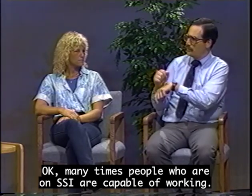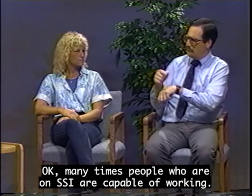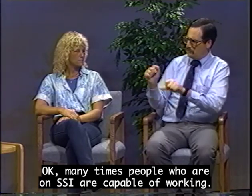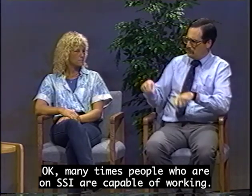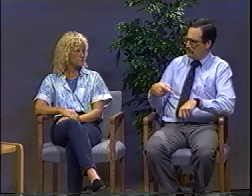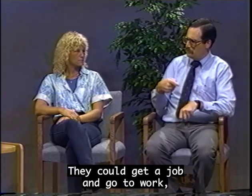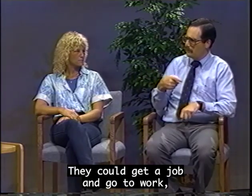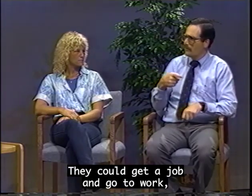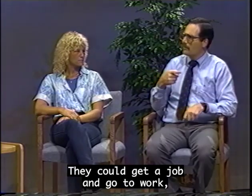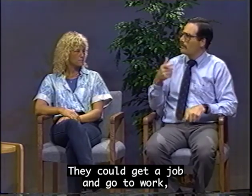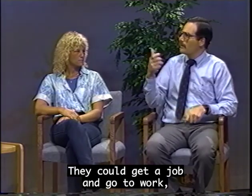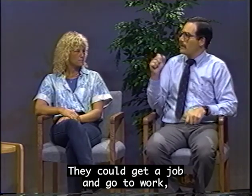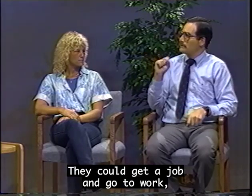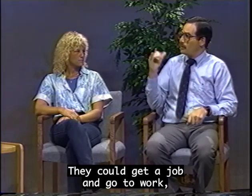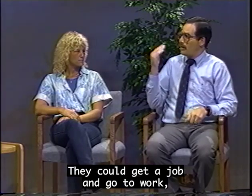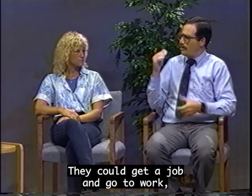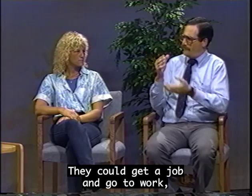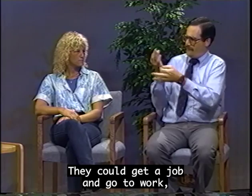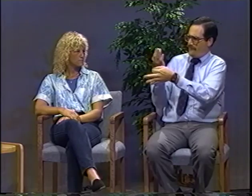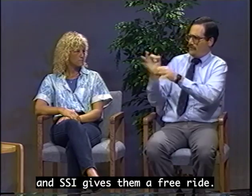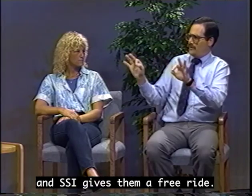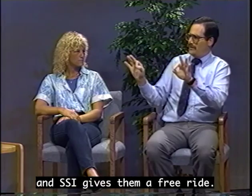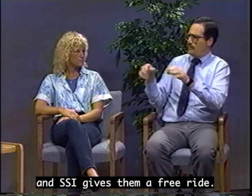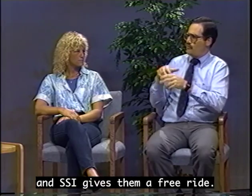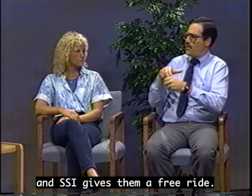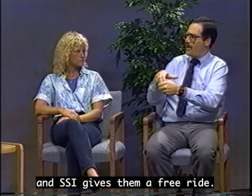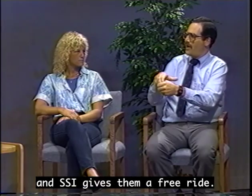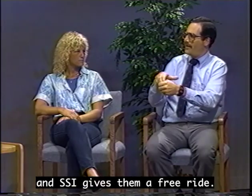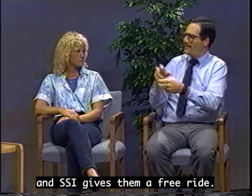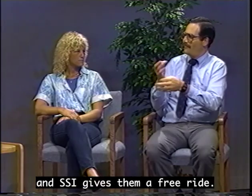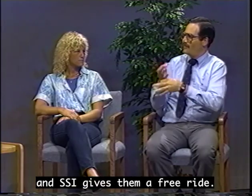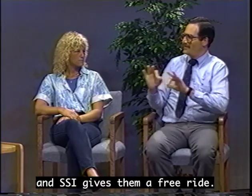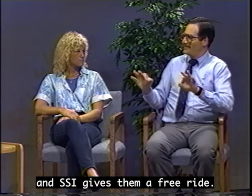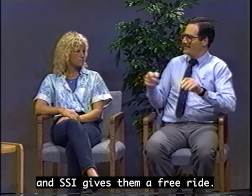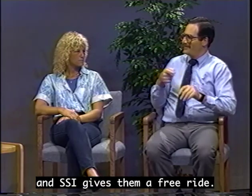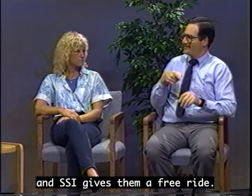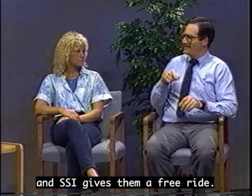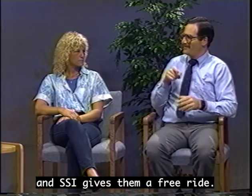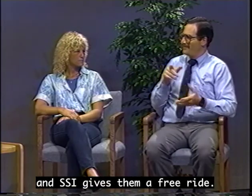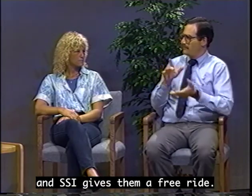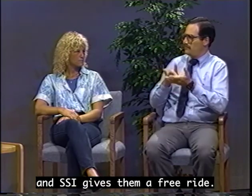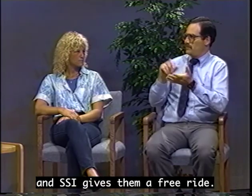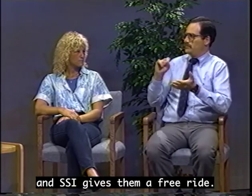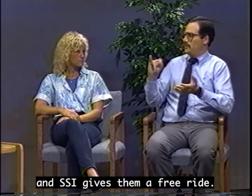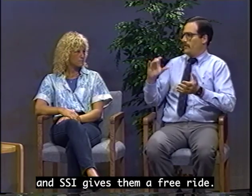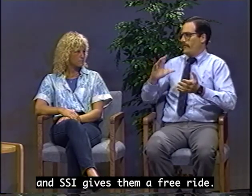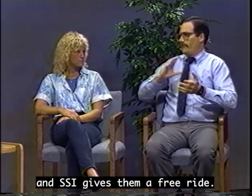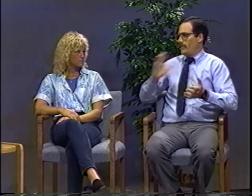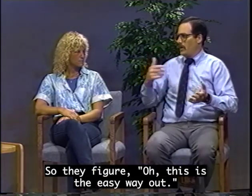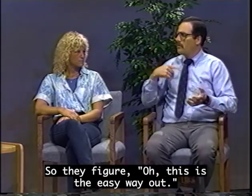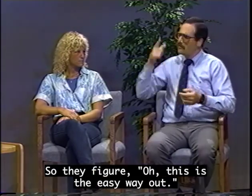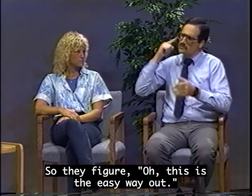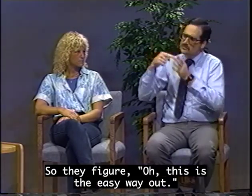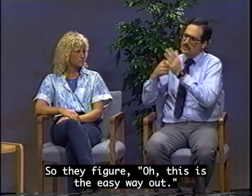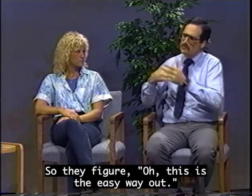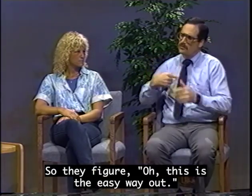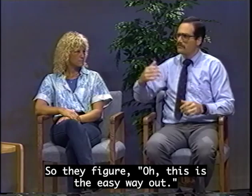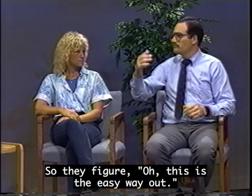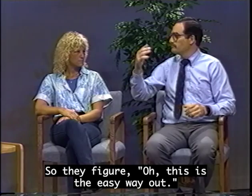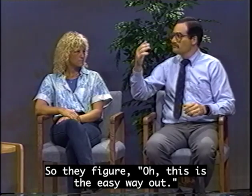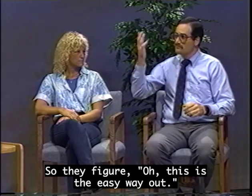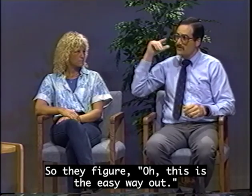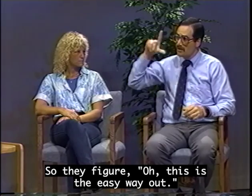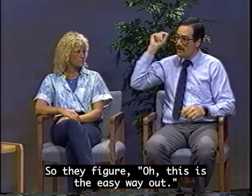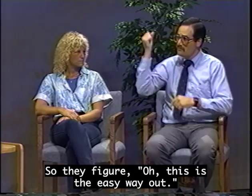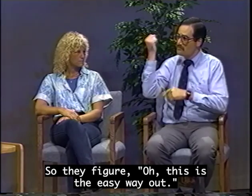are capable of working. They could get a job and go to work. And SSI gives them a free ride. So they figure, oh,